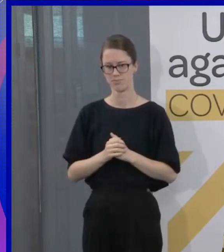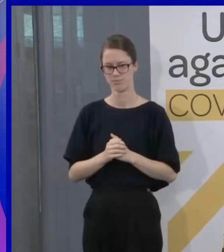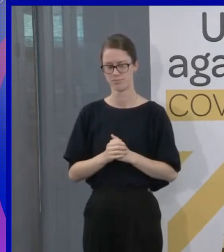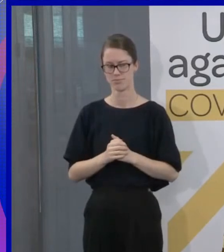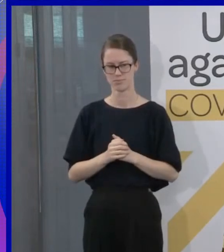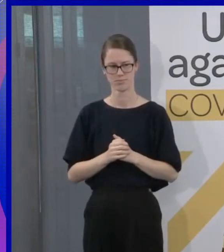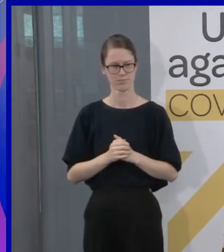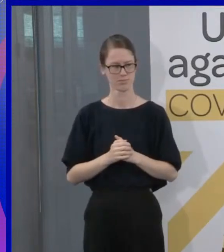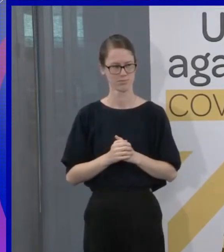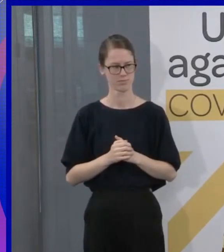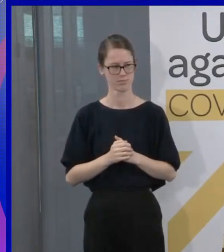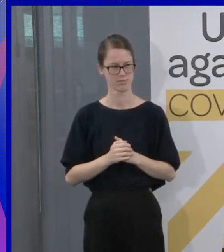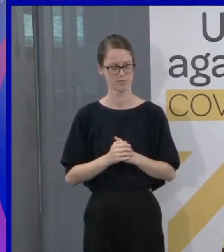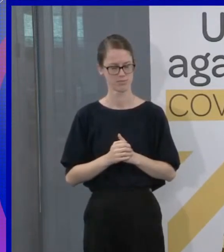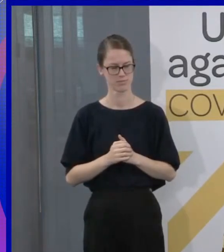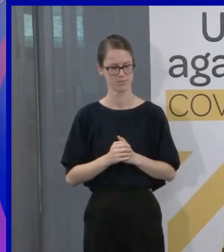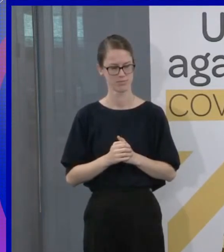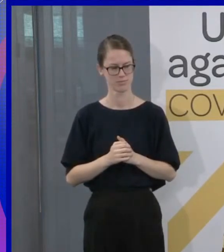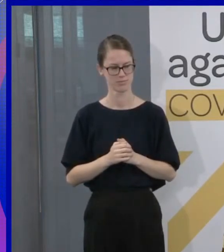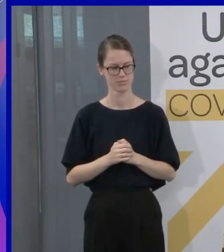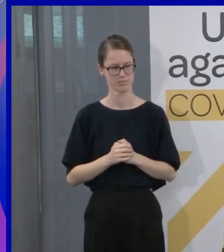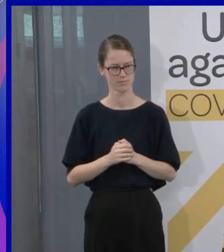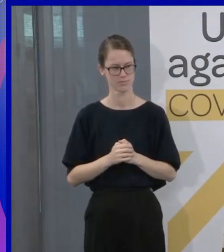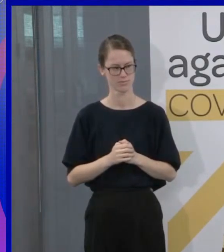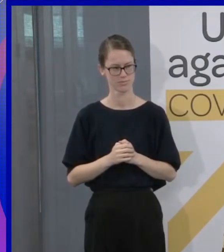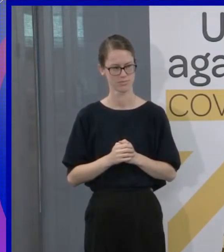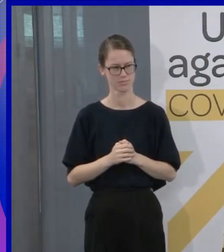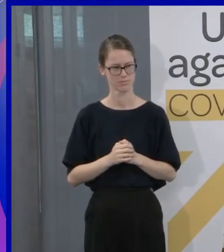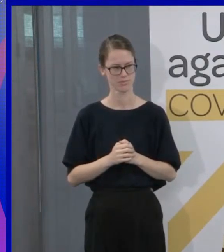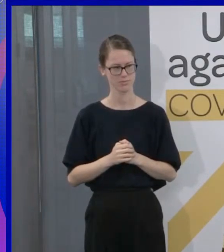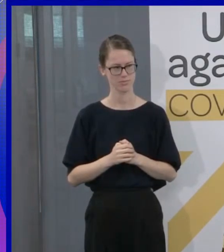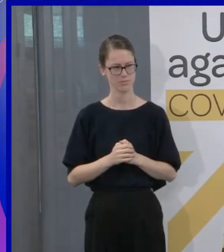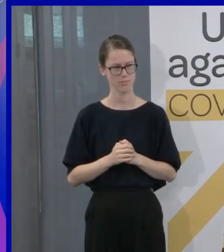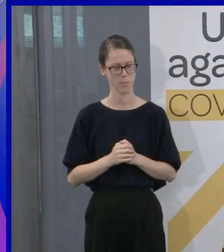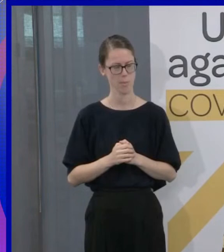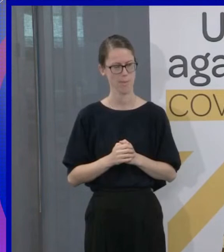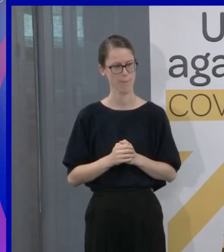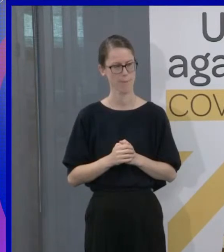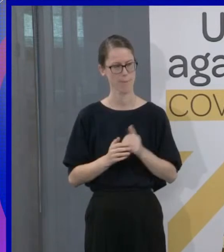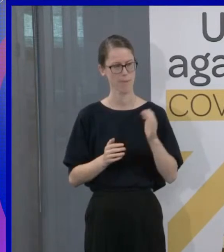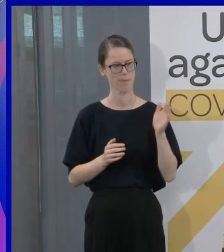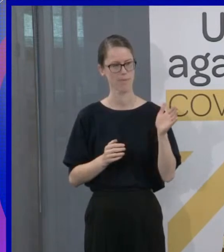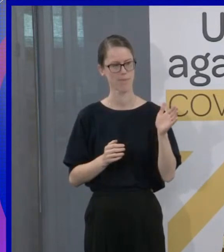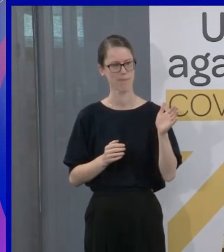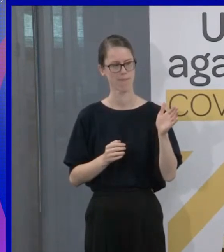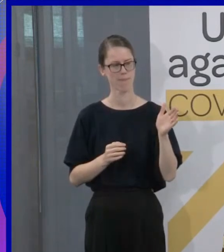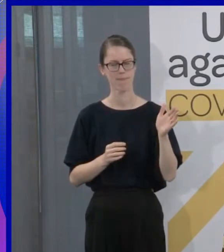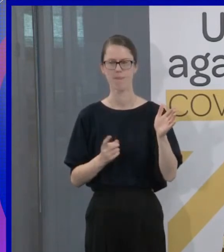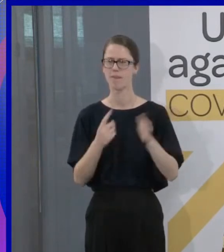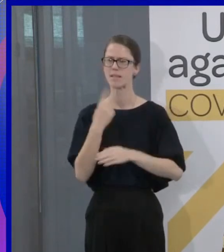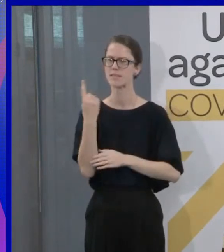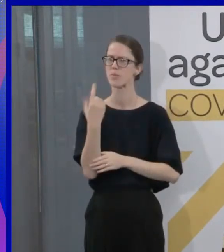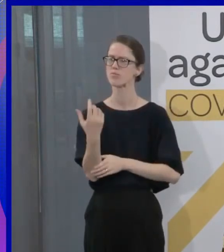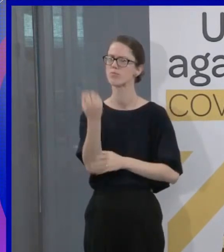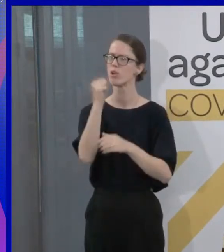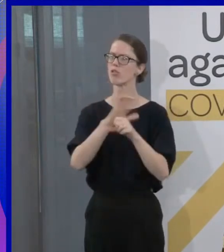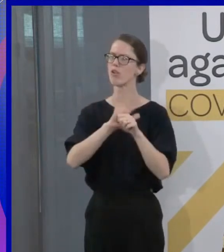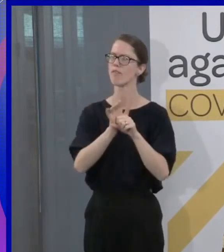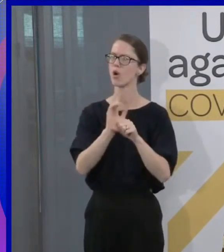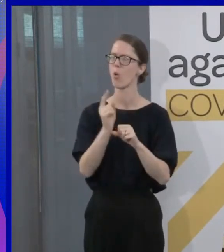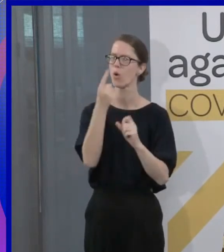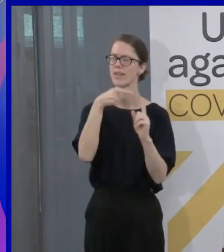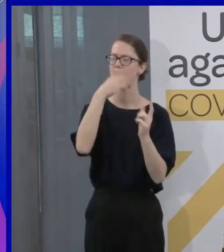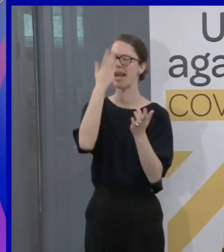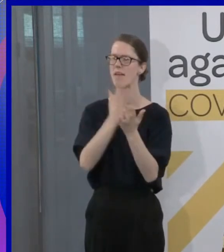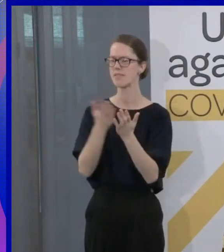couple more questions. We've been told that, and forgive me if this is wrong, but one of the people who've confirmed positive in Auckland, in fact,